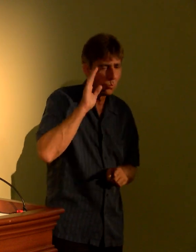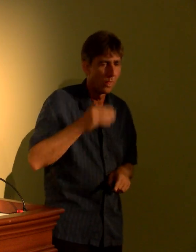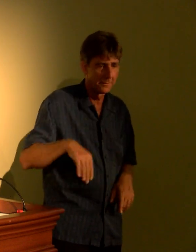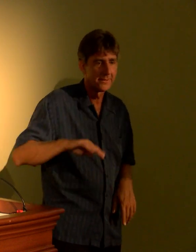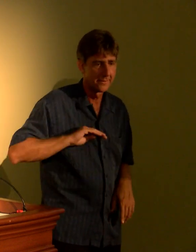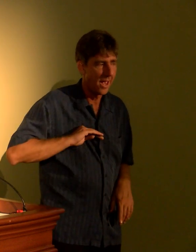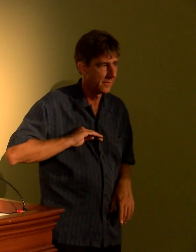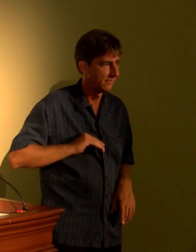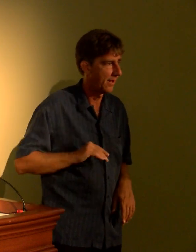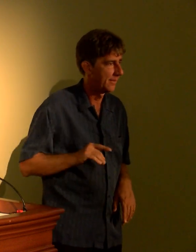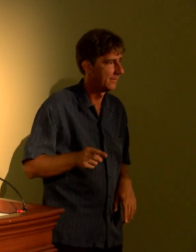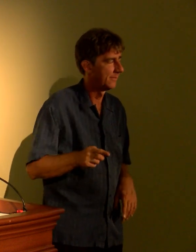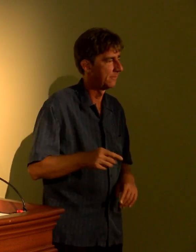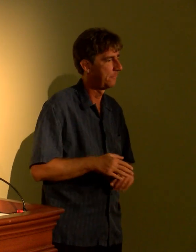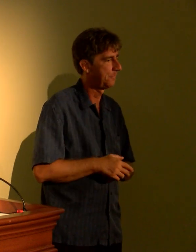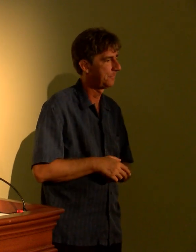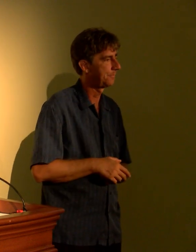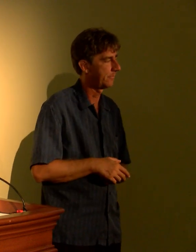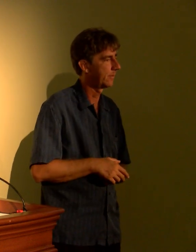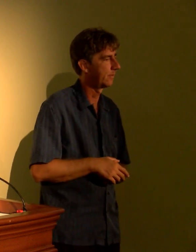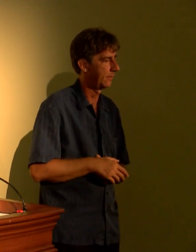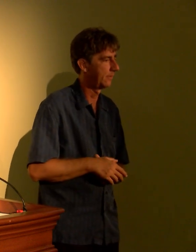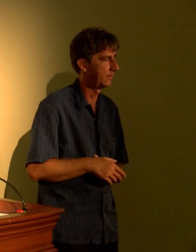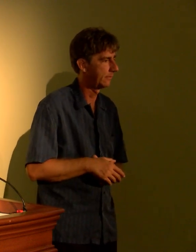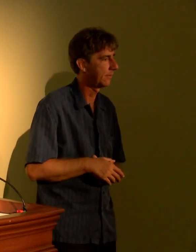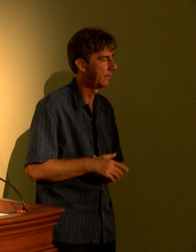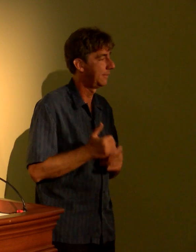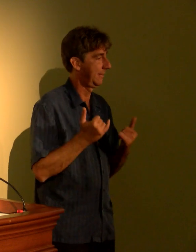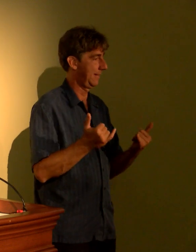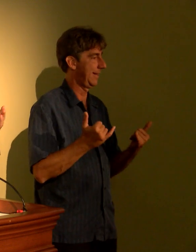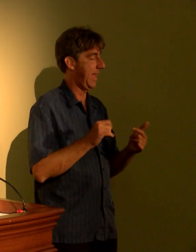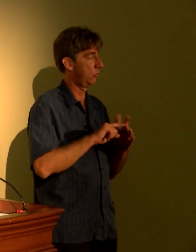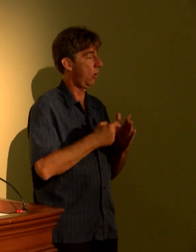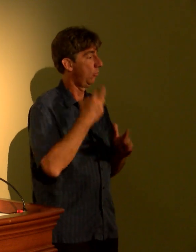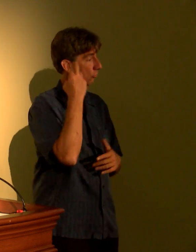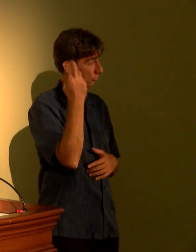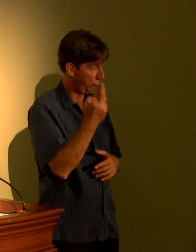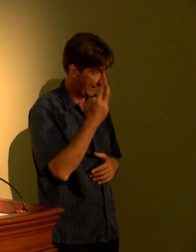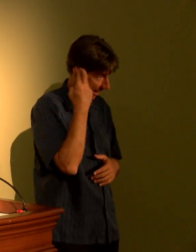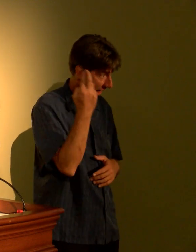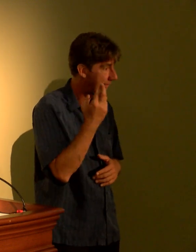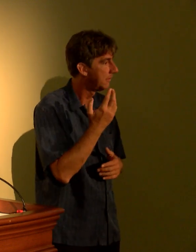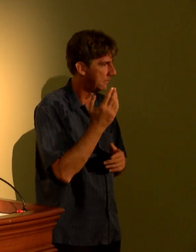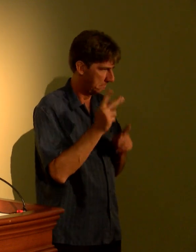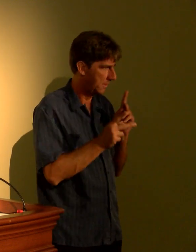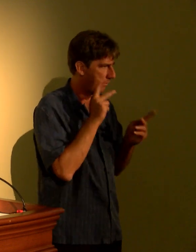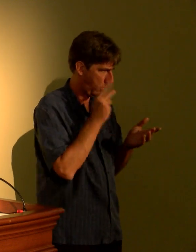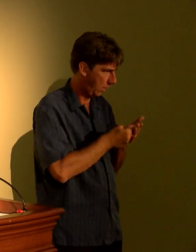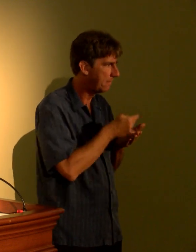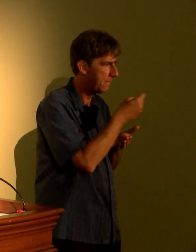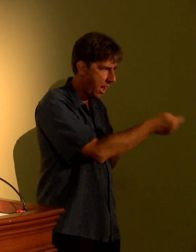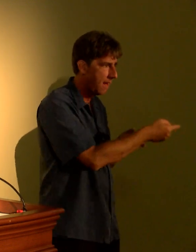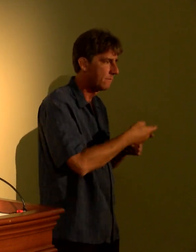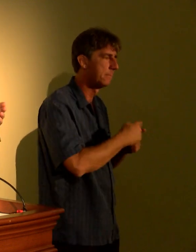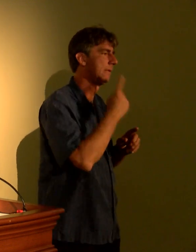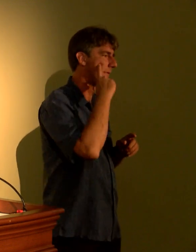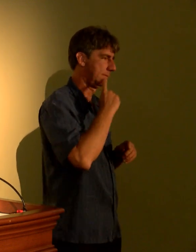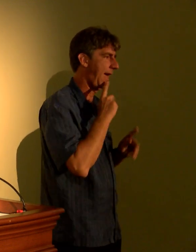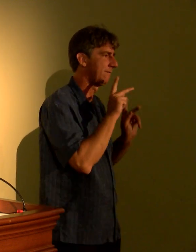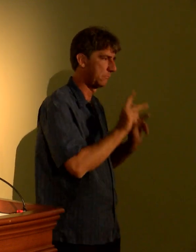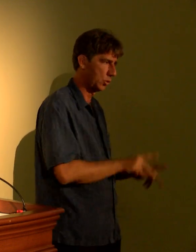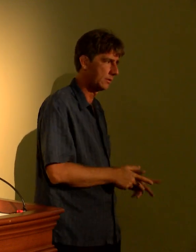the picture that people will patronize a deaf person, some of them out of curiosity, some out of pity, but